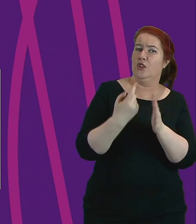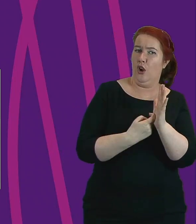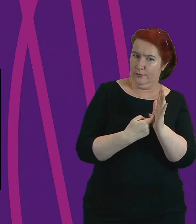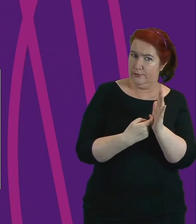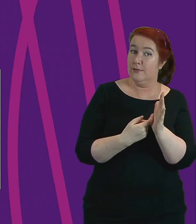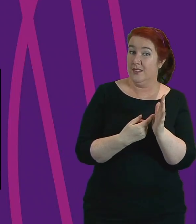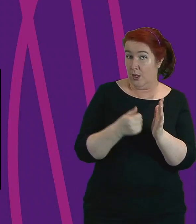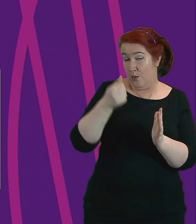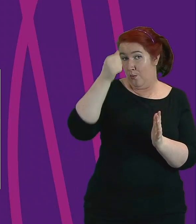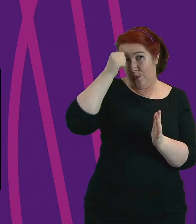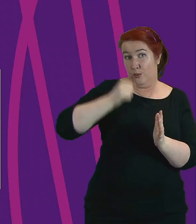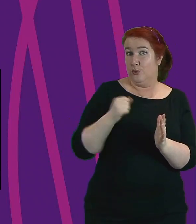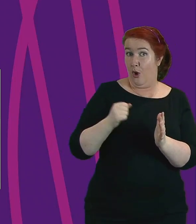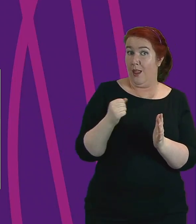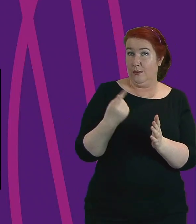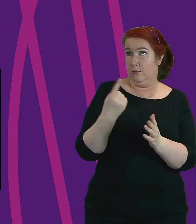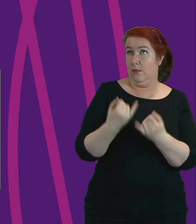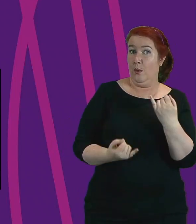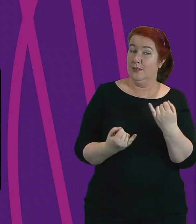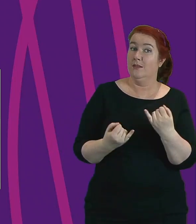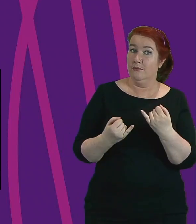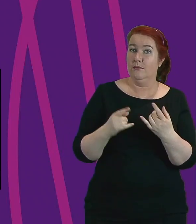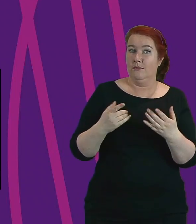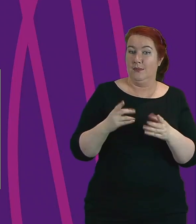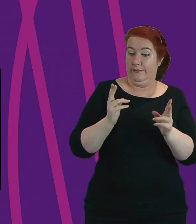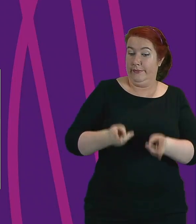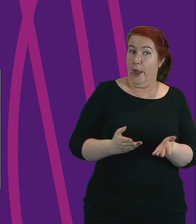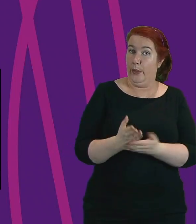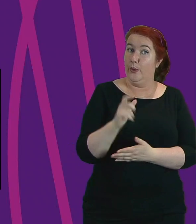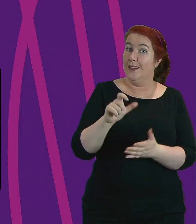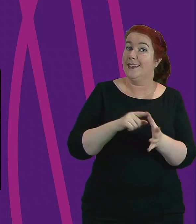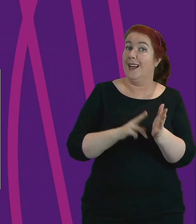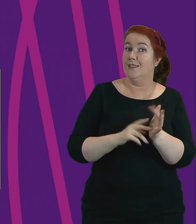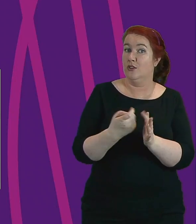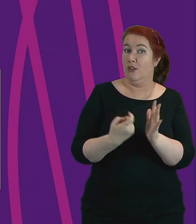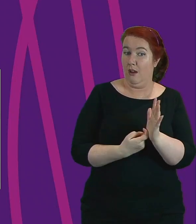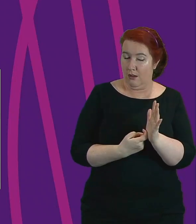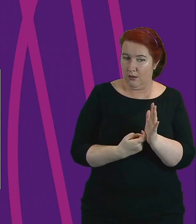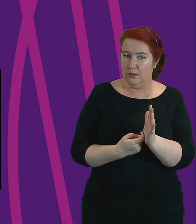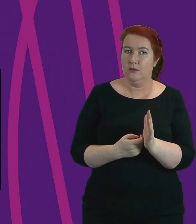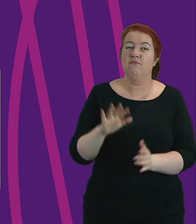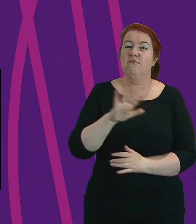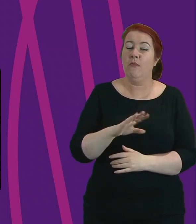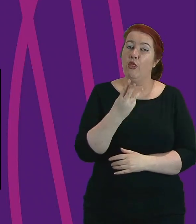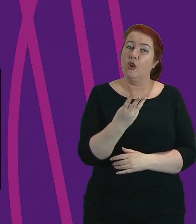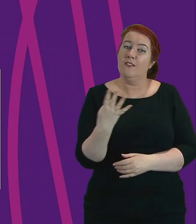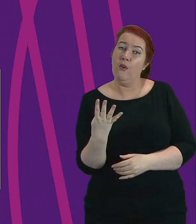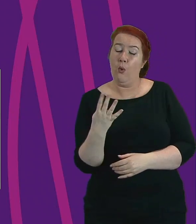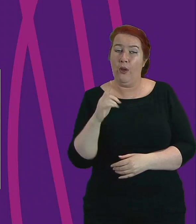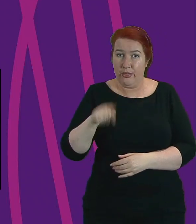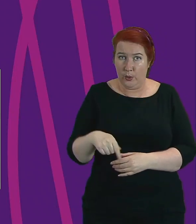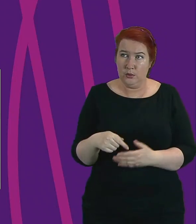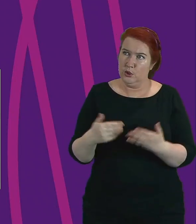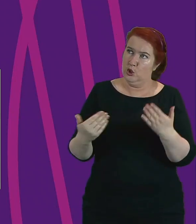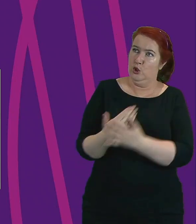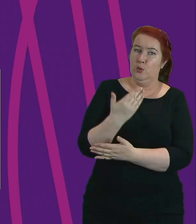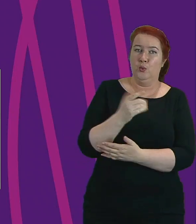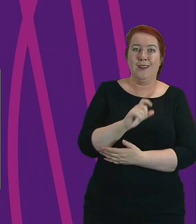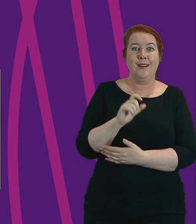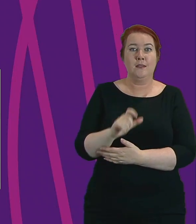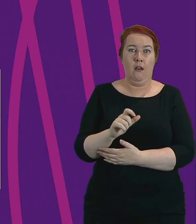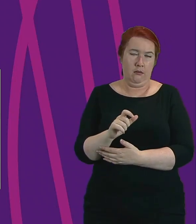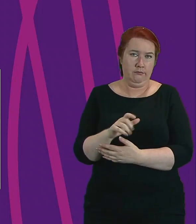leading cause of death in Scotland. And before COVID-19, around 34,000 new cases of cancer were